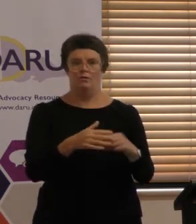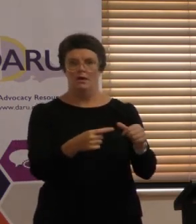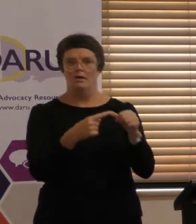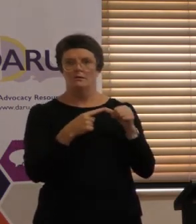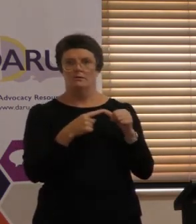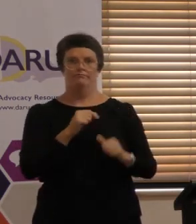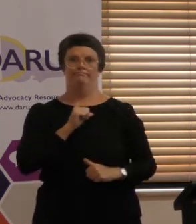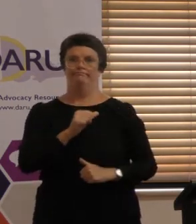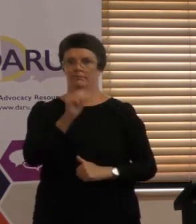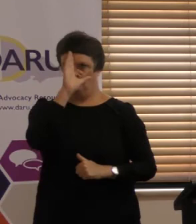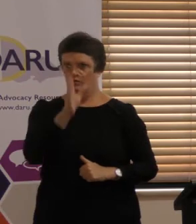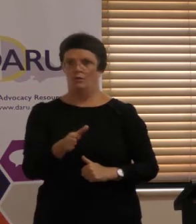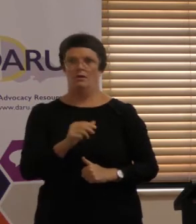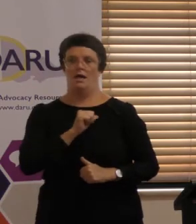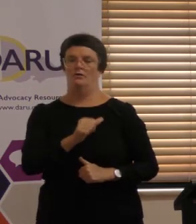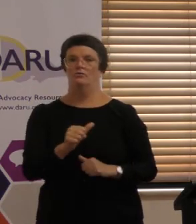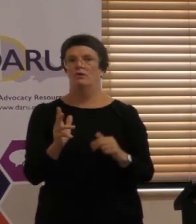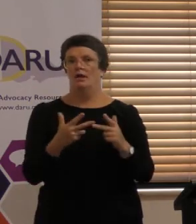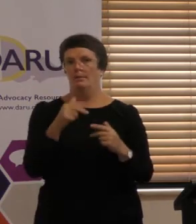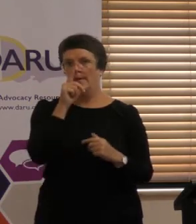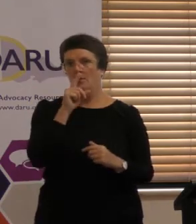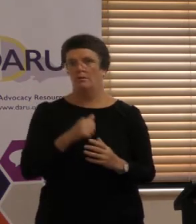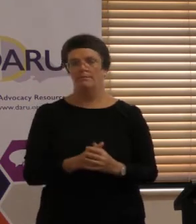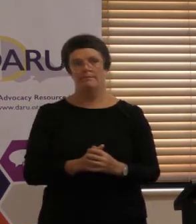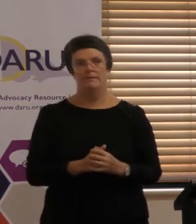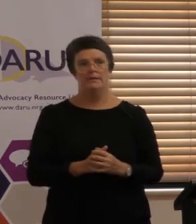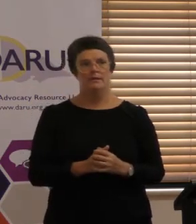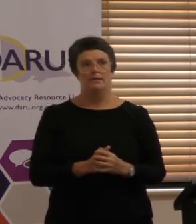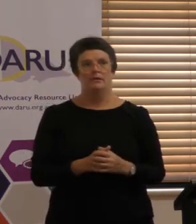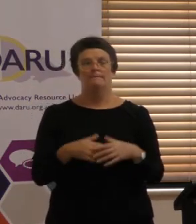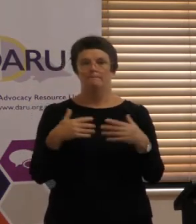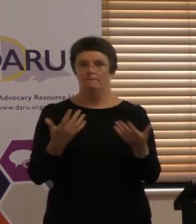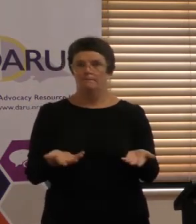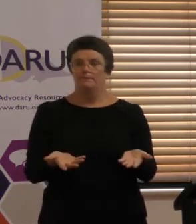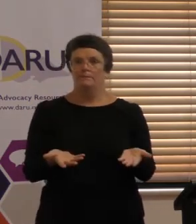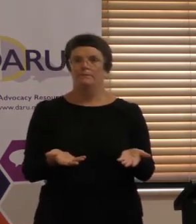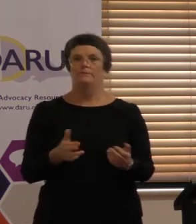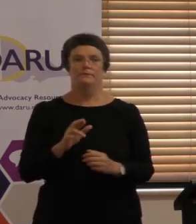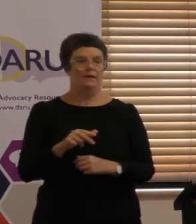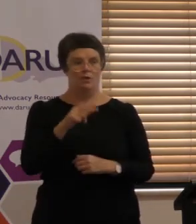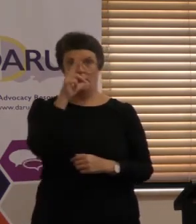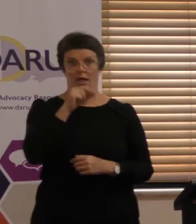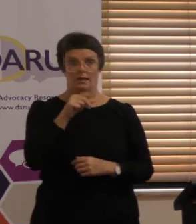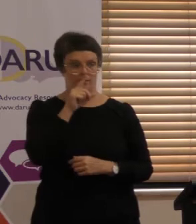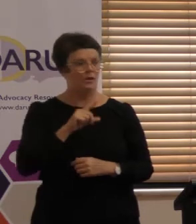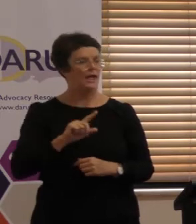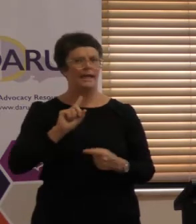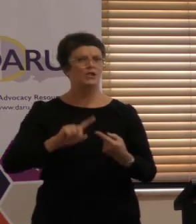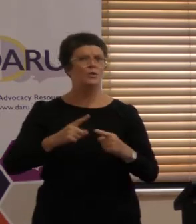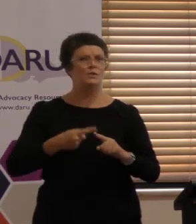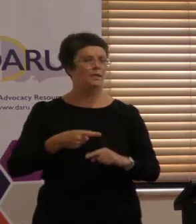be attitudes. It's the attitudes of other people. So for young people, it's not necessarily, excuse